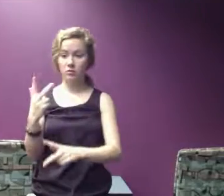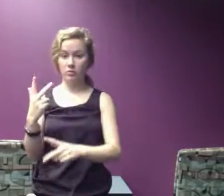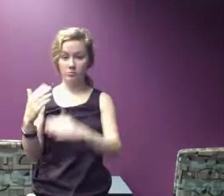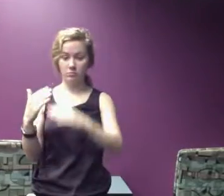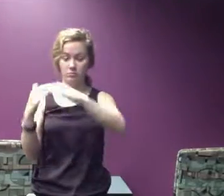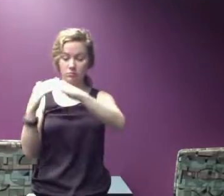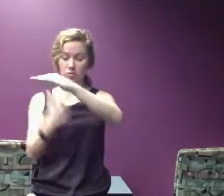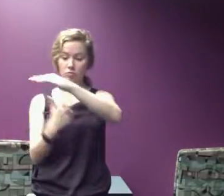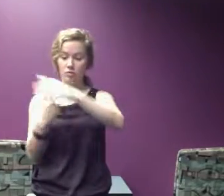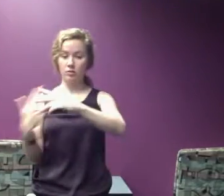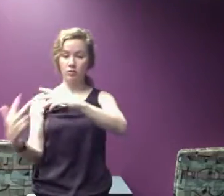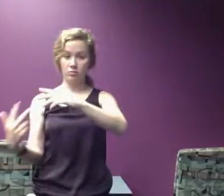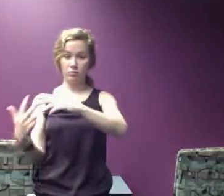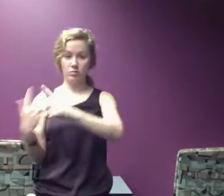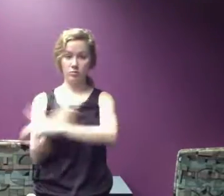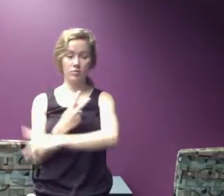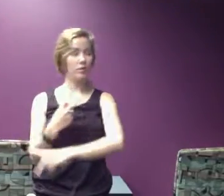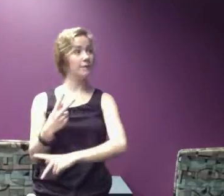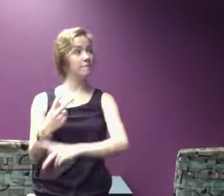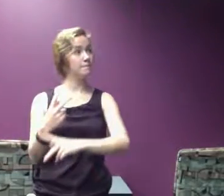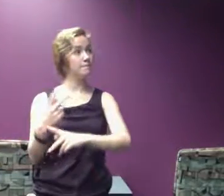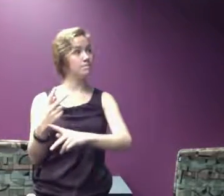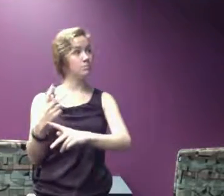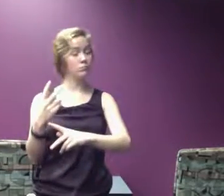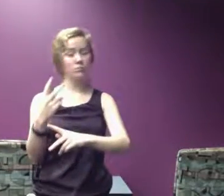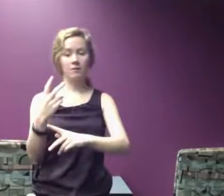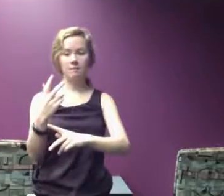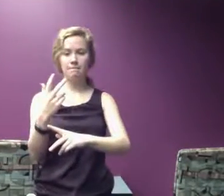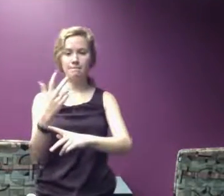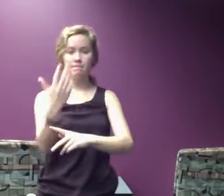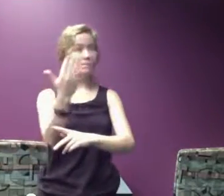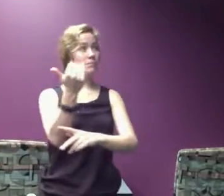3 times 3 times 3.